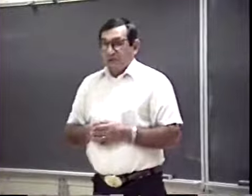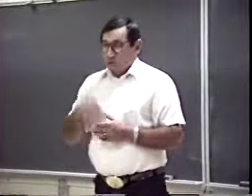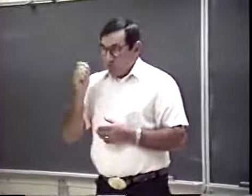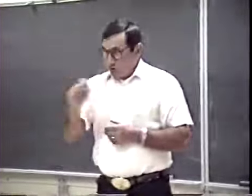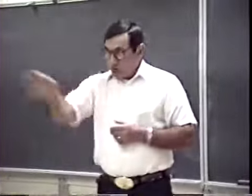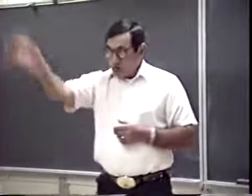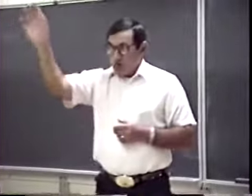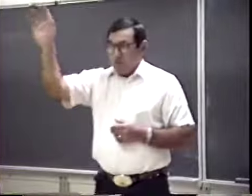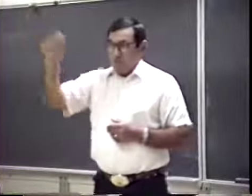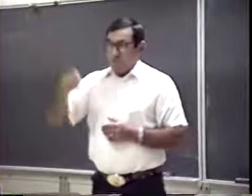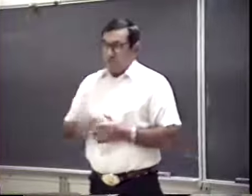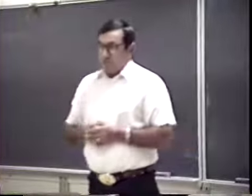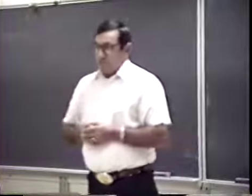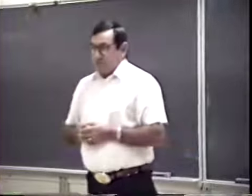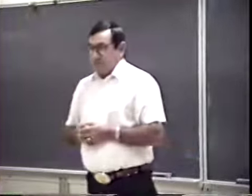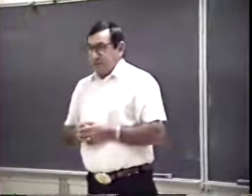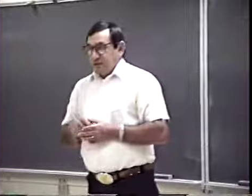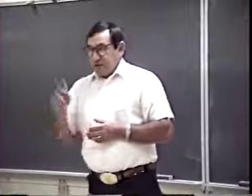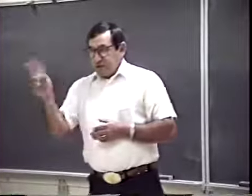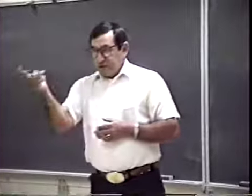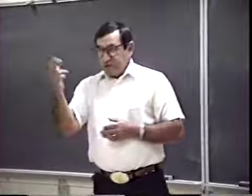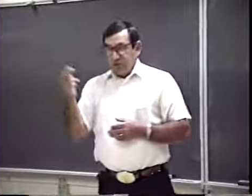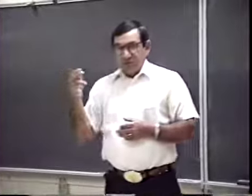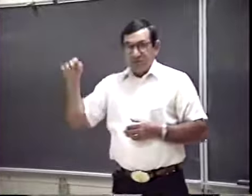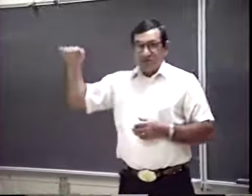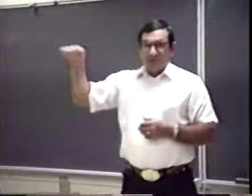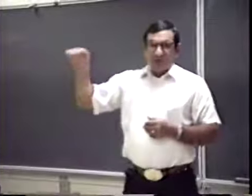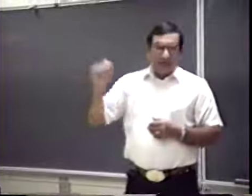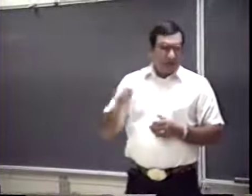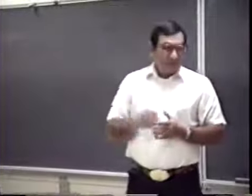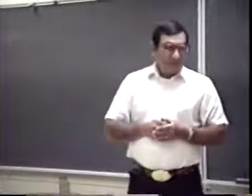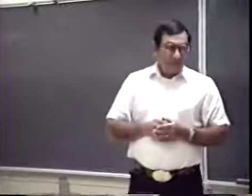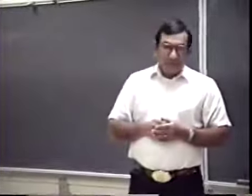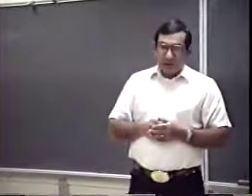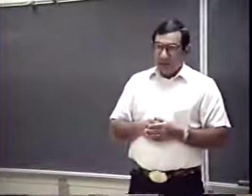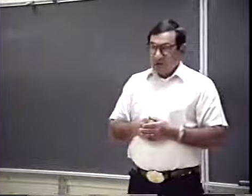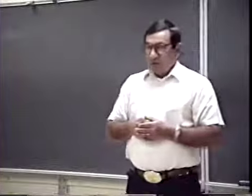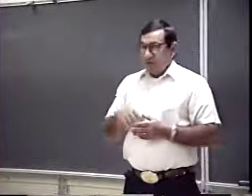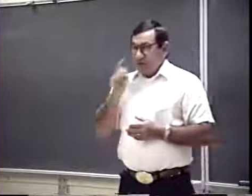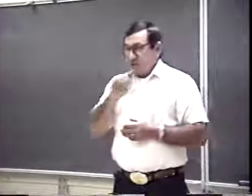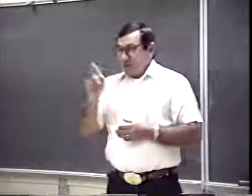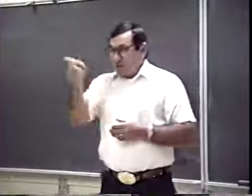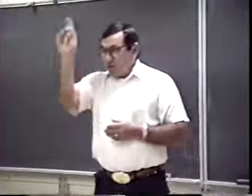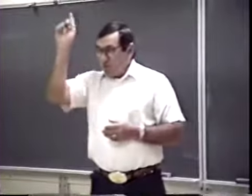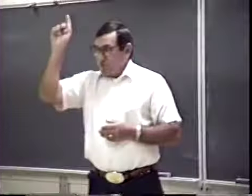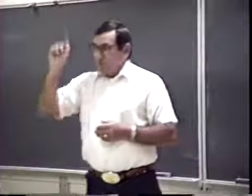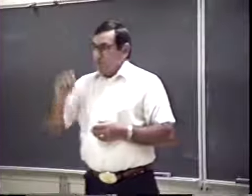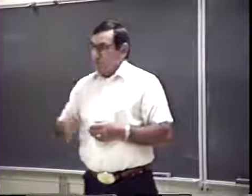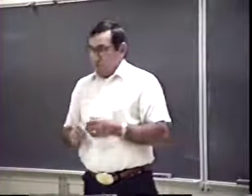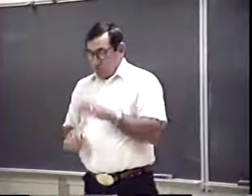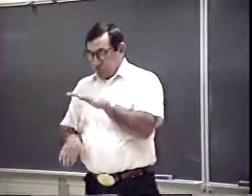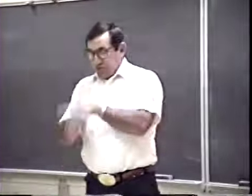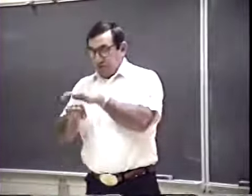The boy took off. The second boy come and stood in front of me. He said, "Go to where the beaver